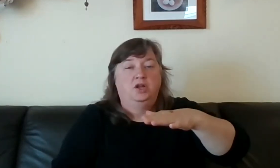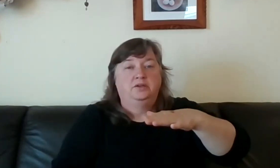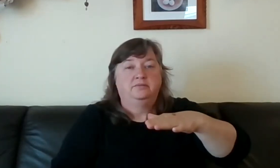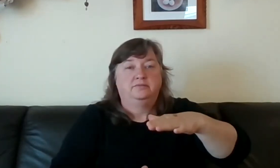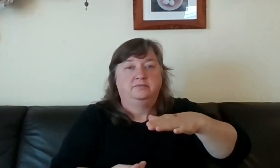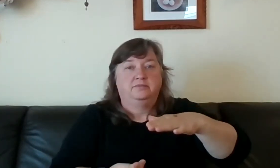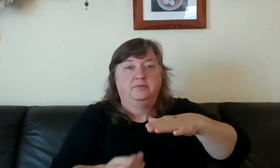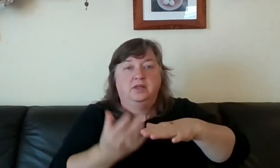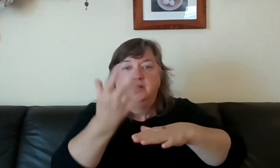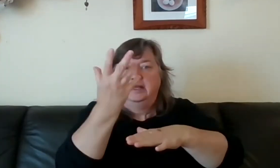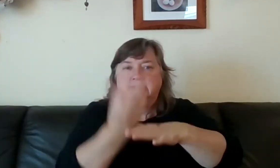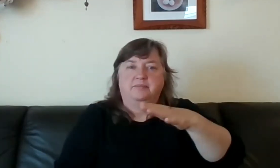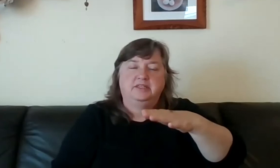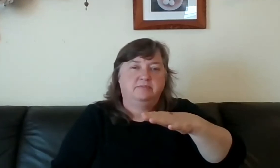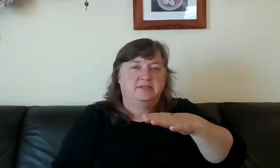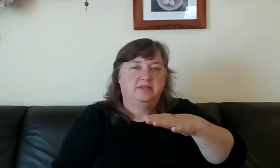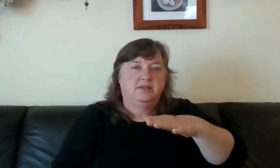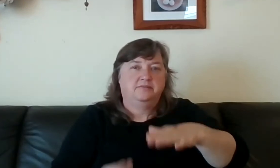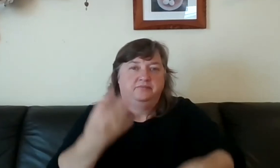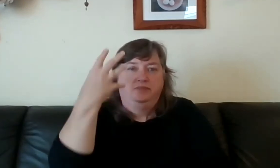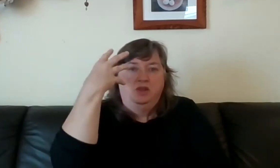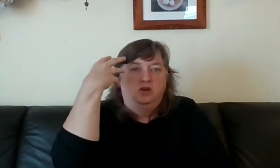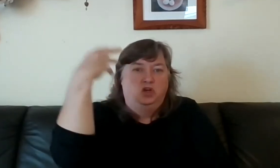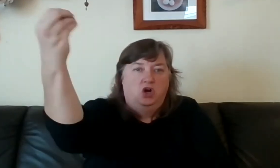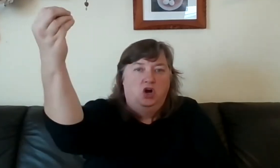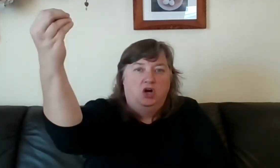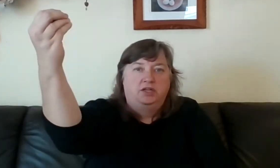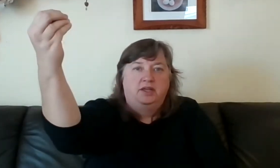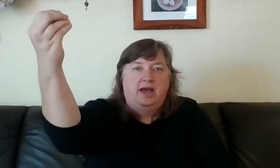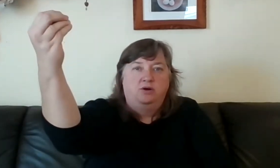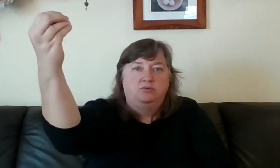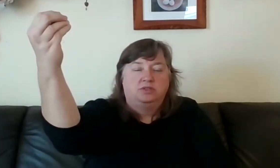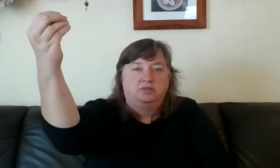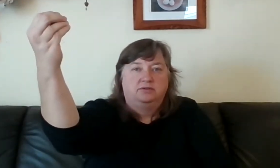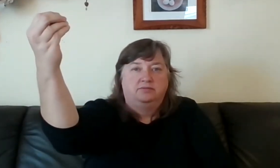Gone. Like something's missing. Gone out.